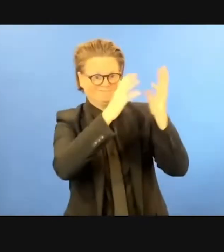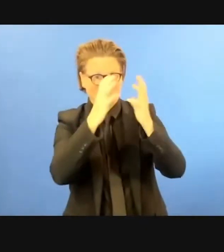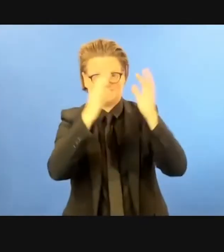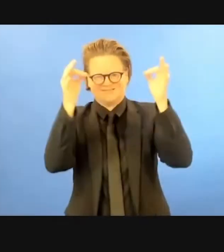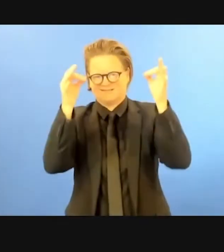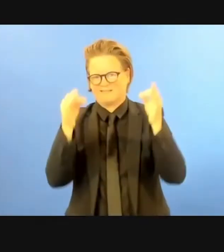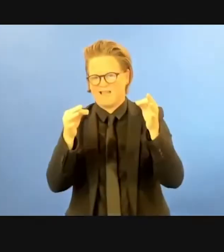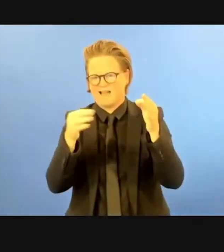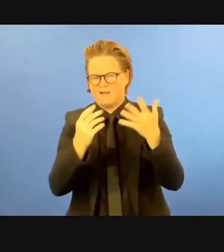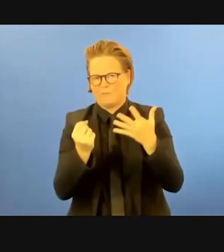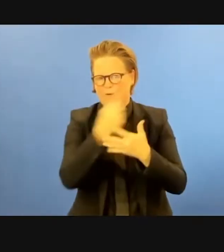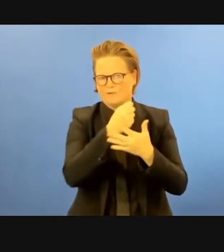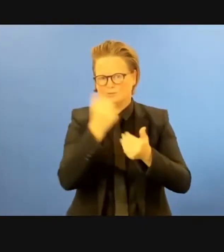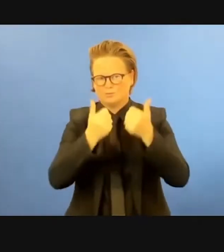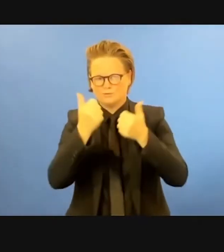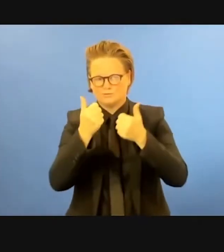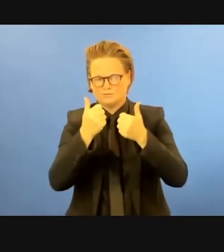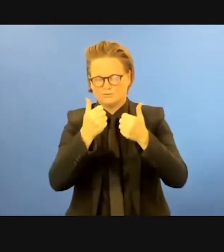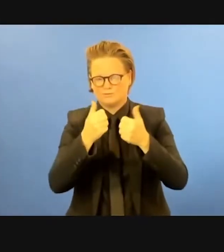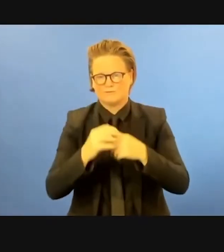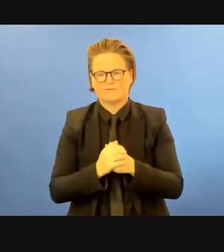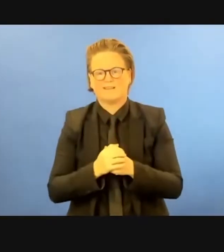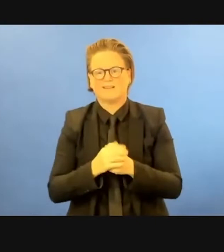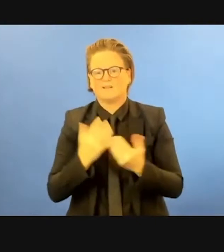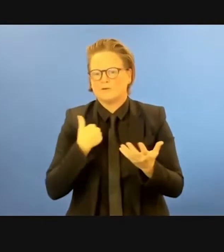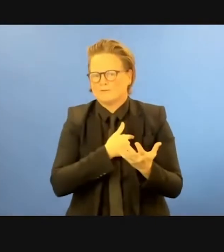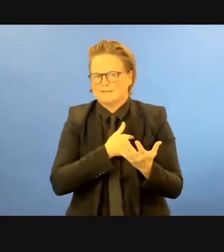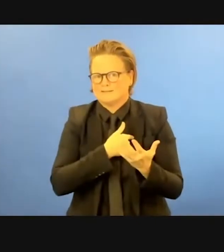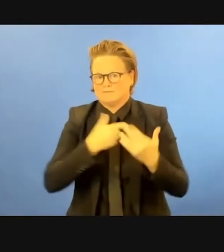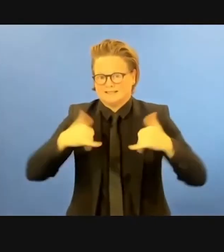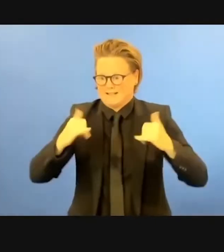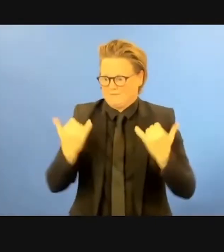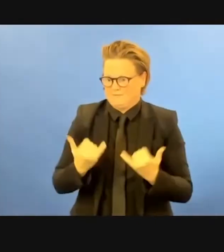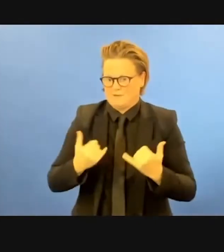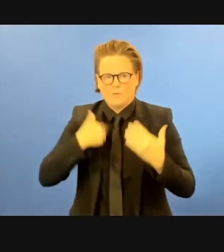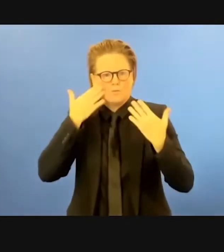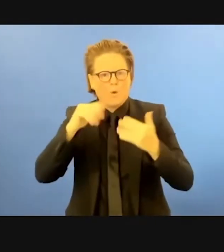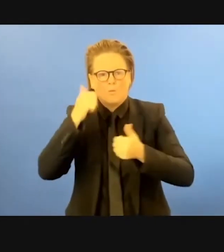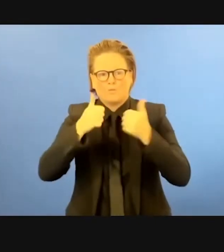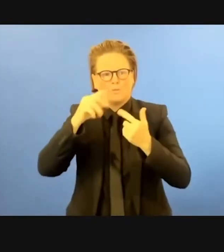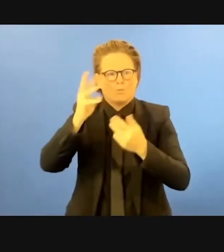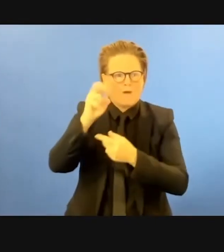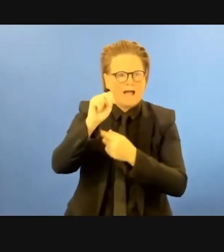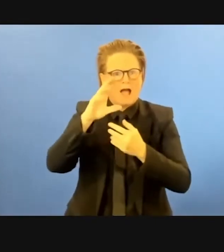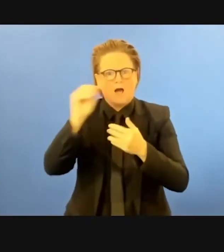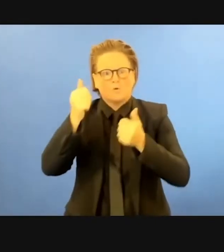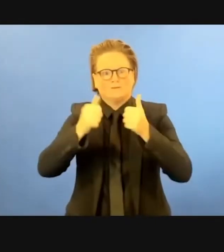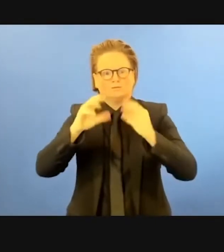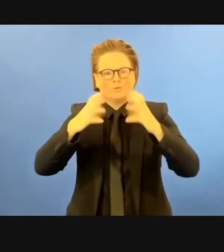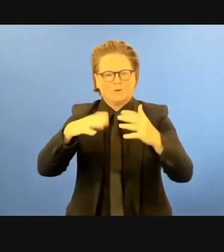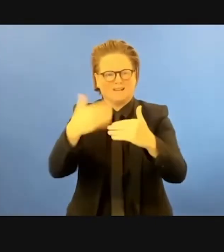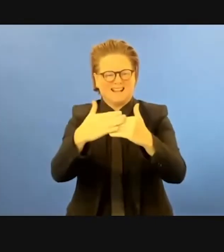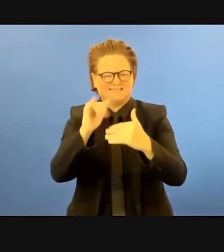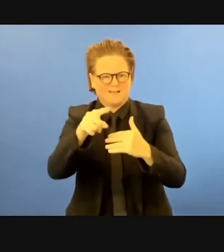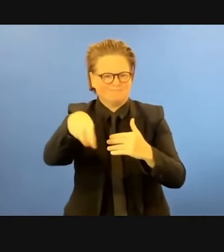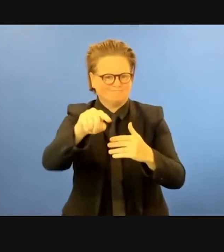which eligibility categories will come next. We have heard that the state is moving towards an age-based